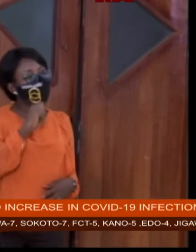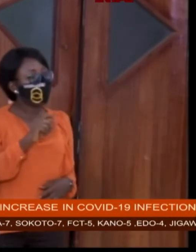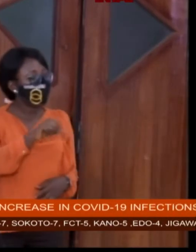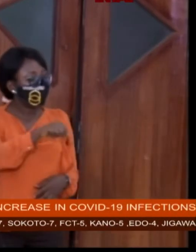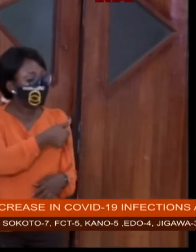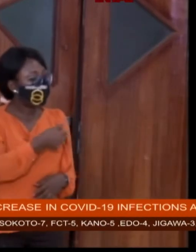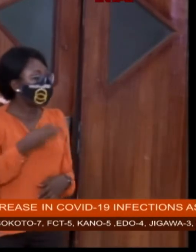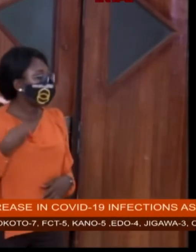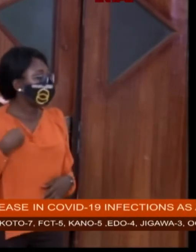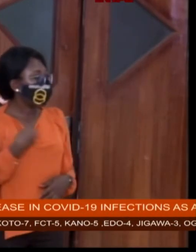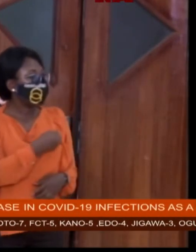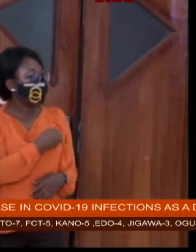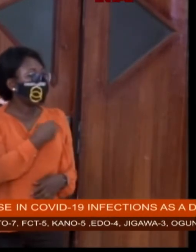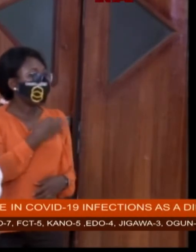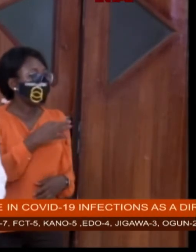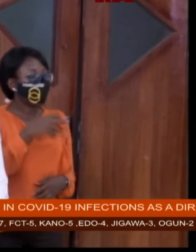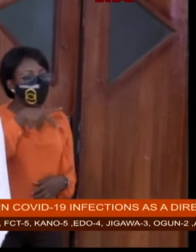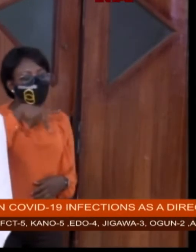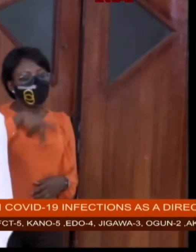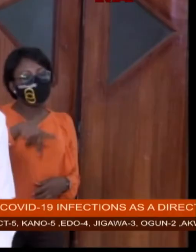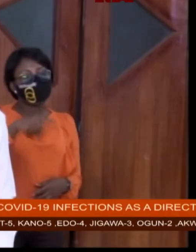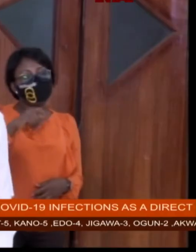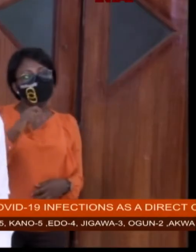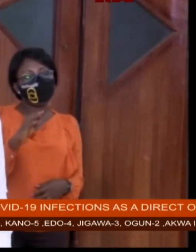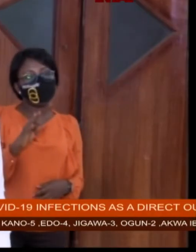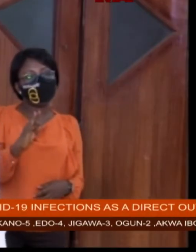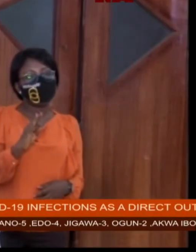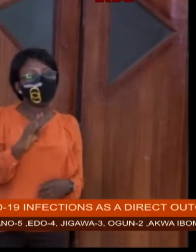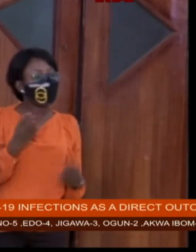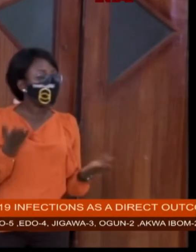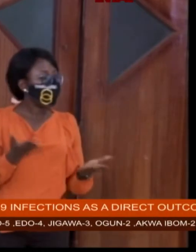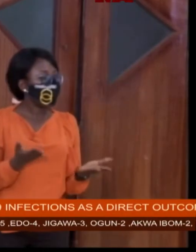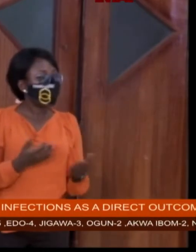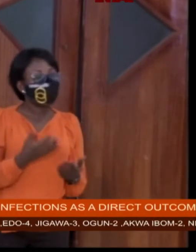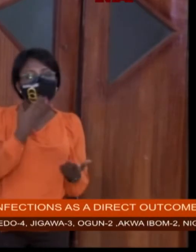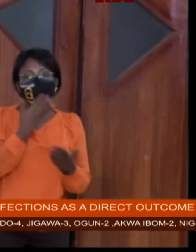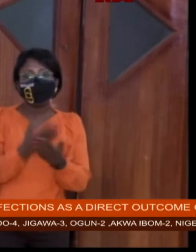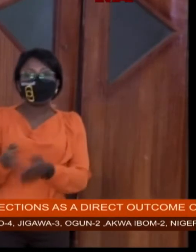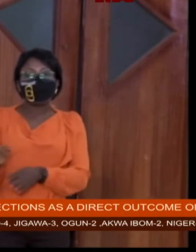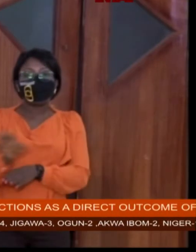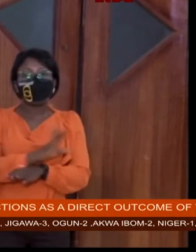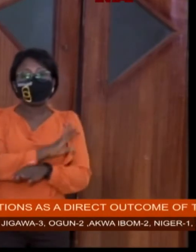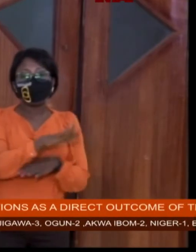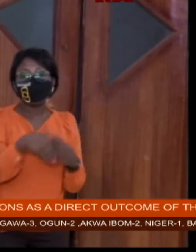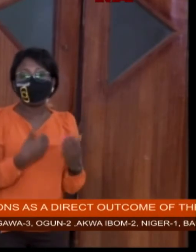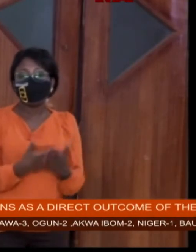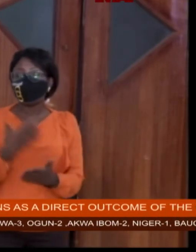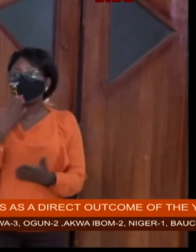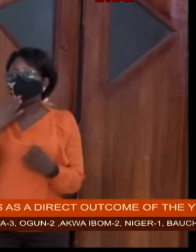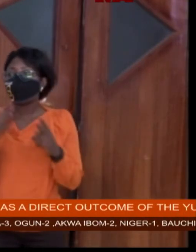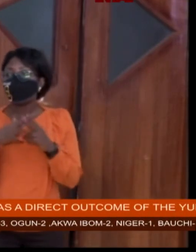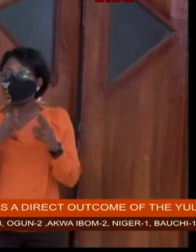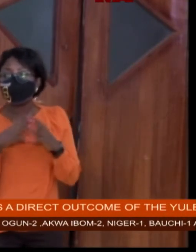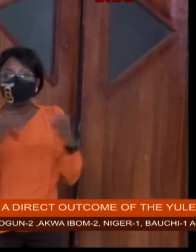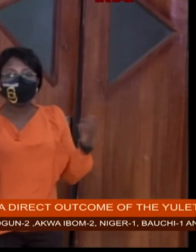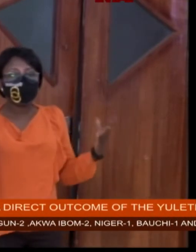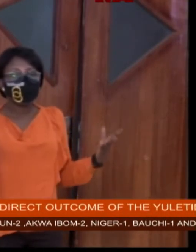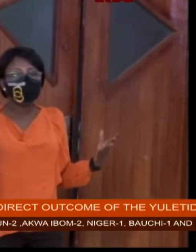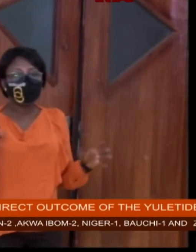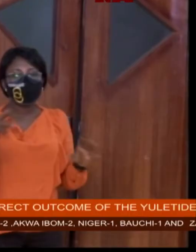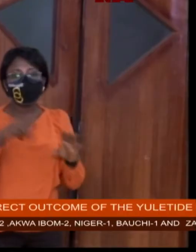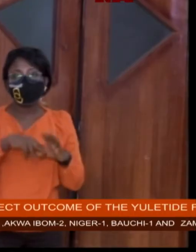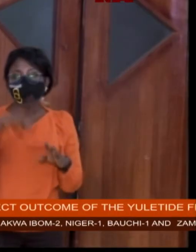other members of the PTF here present, gentlemen of the press, good evening everybody. Thank you so much, the Chairman, for